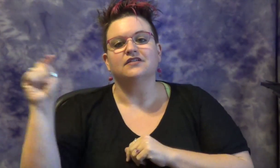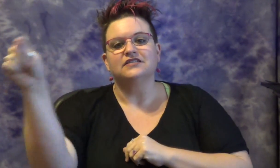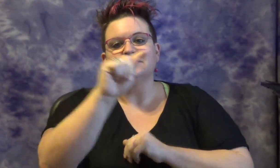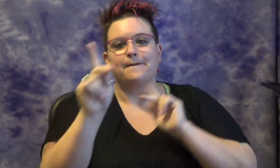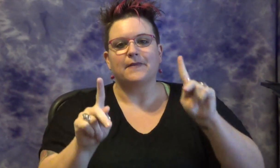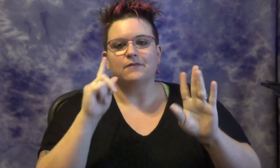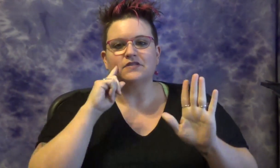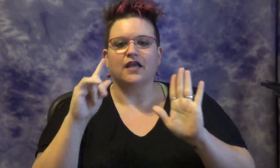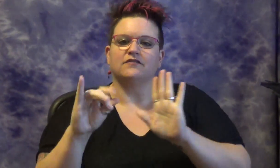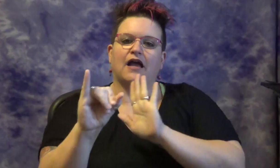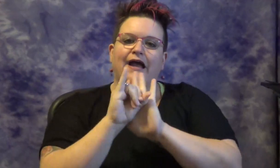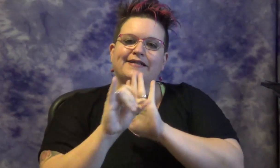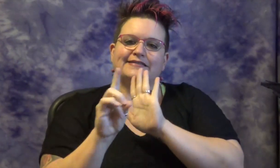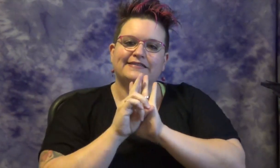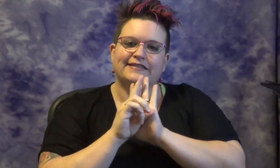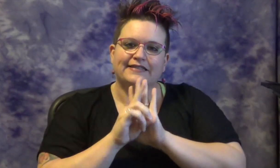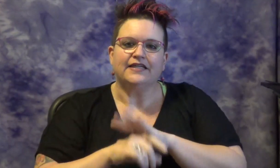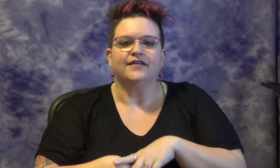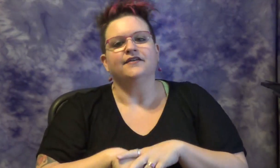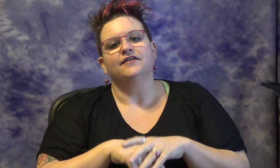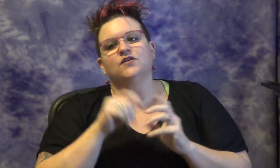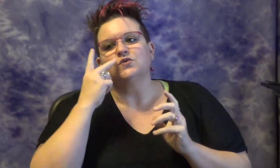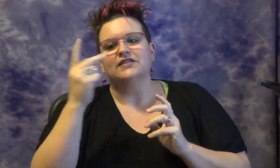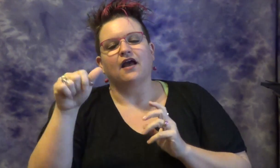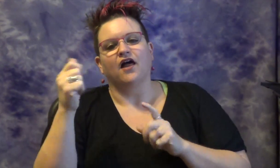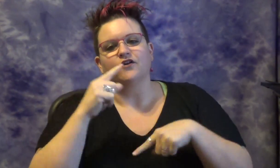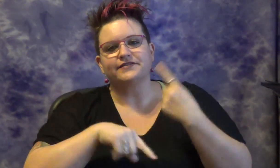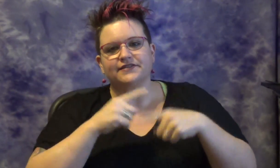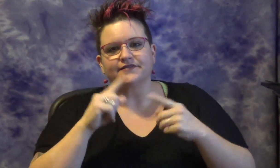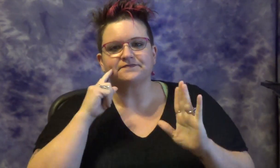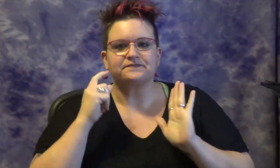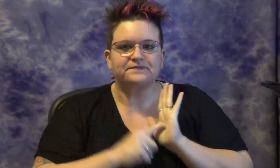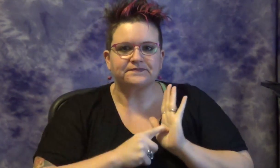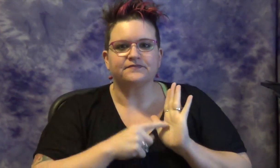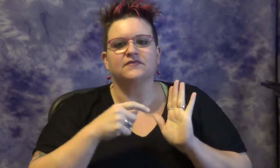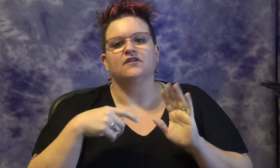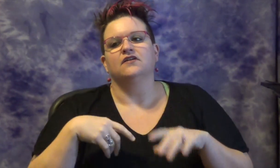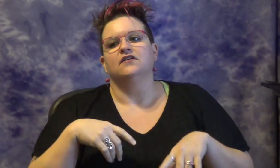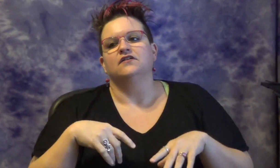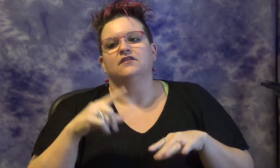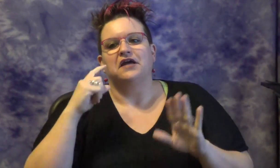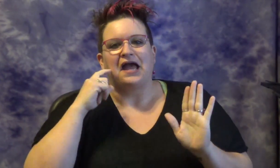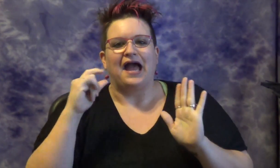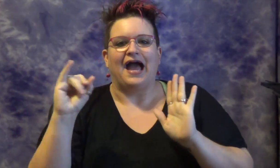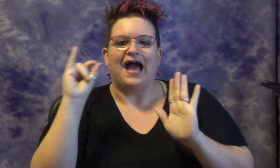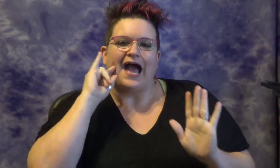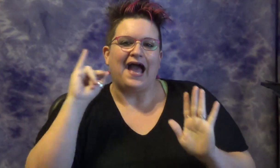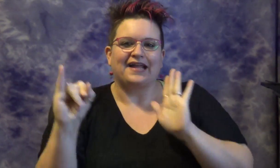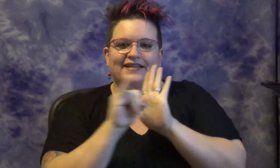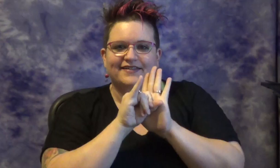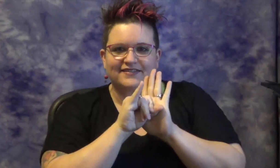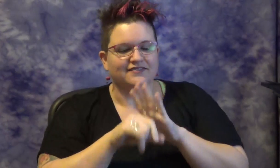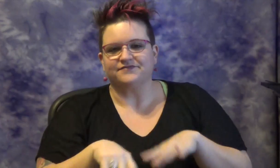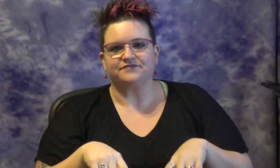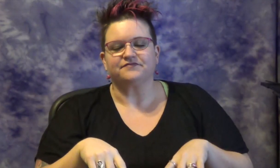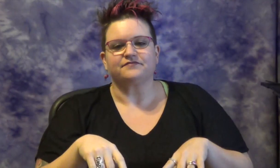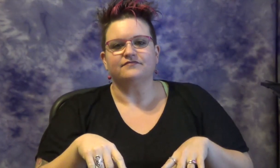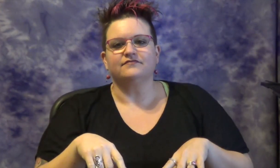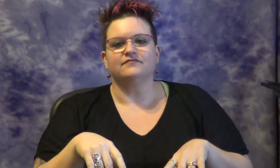as culture. Other people sign identity this way. You see other signs for identities like this. Some sign identity